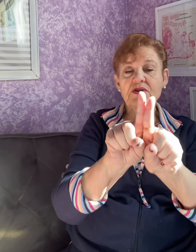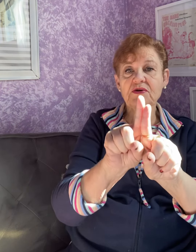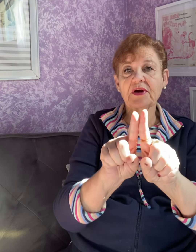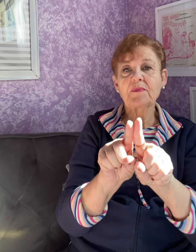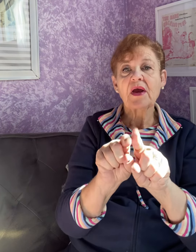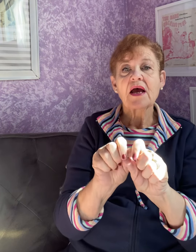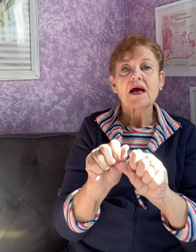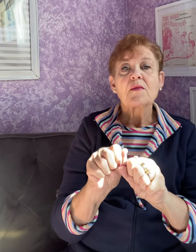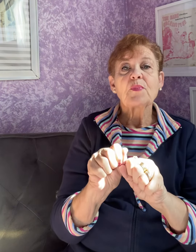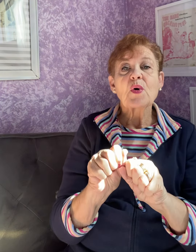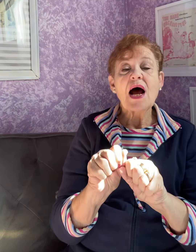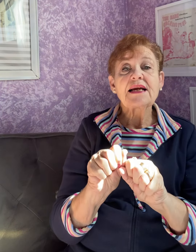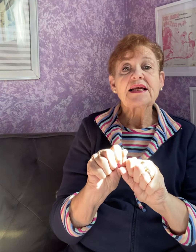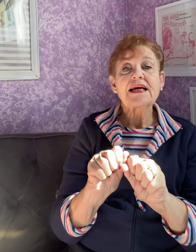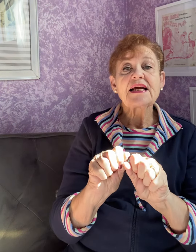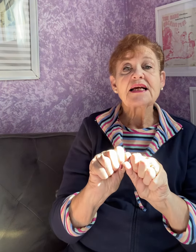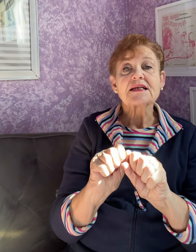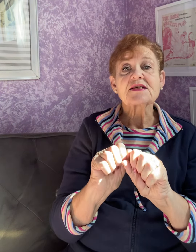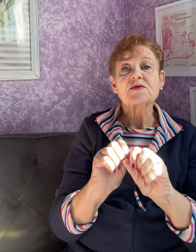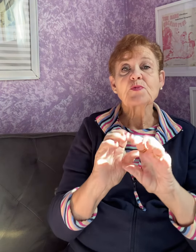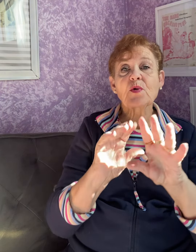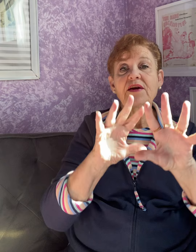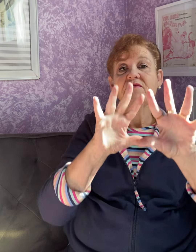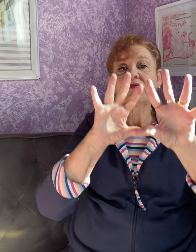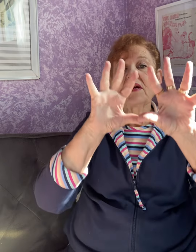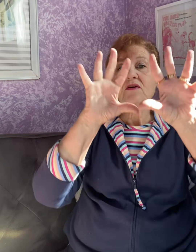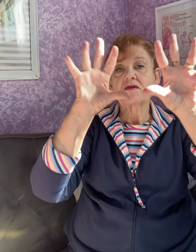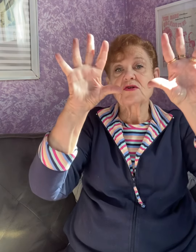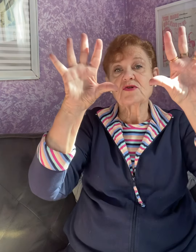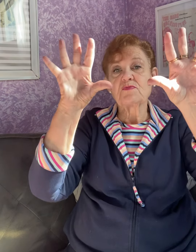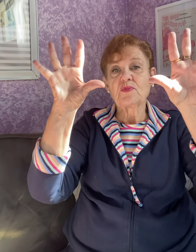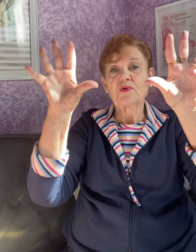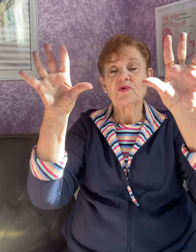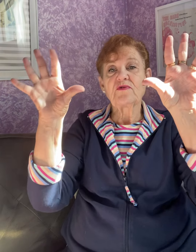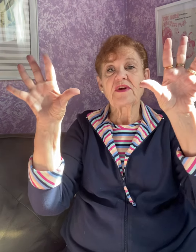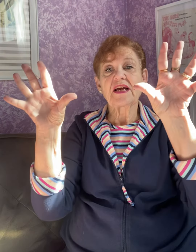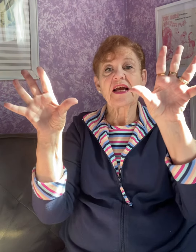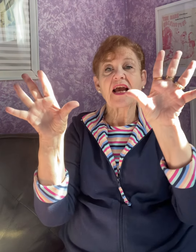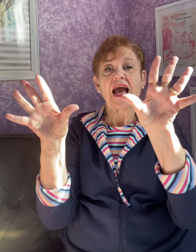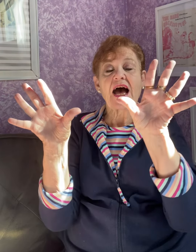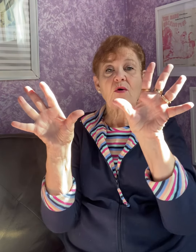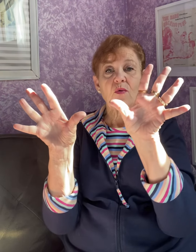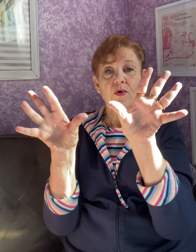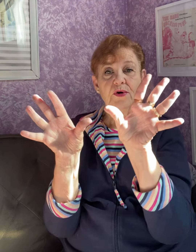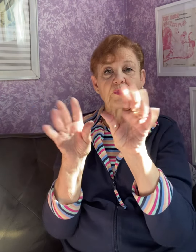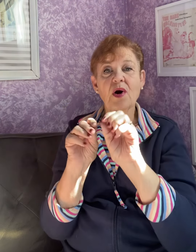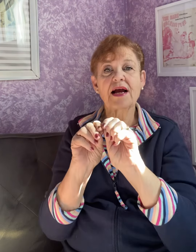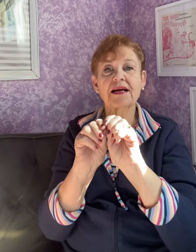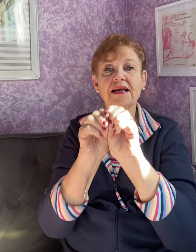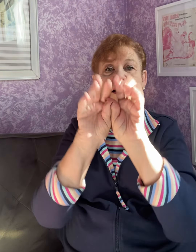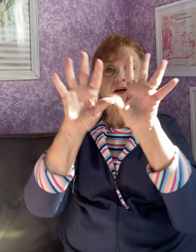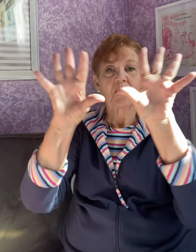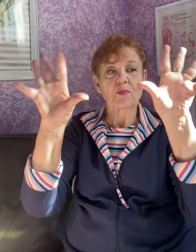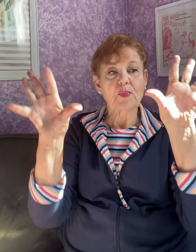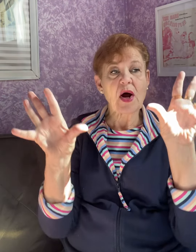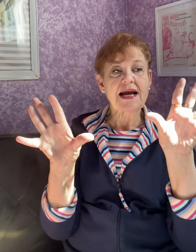it. Brightly is spread fingers moving outward, brightly,